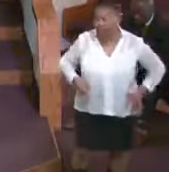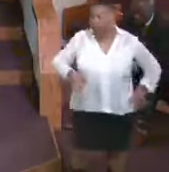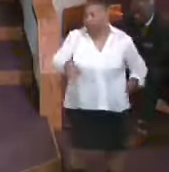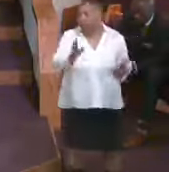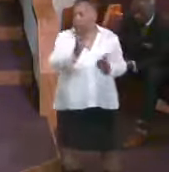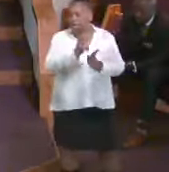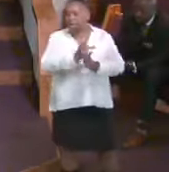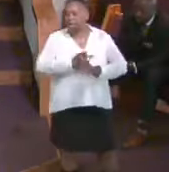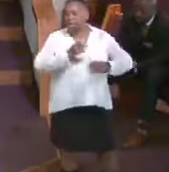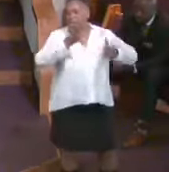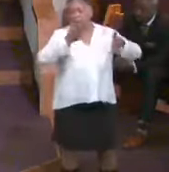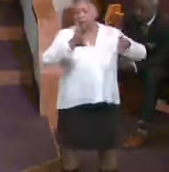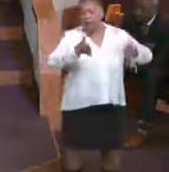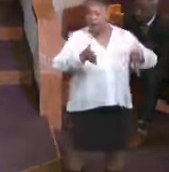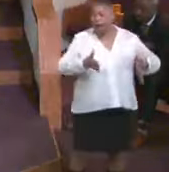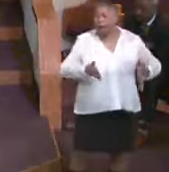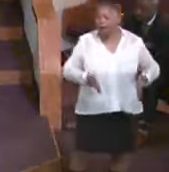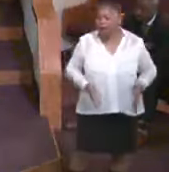Keeper.